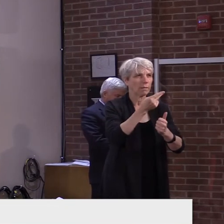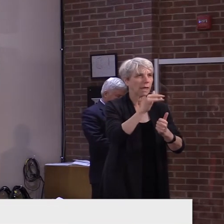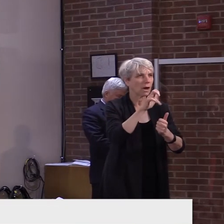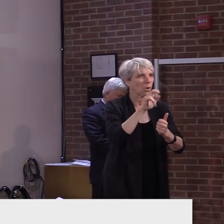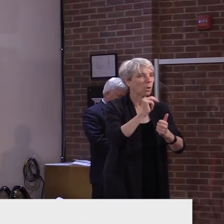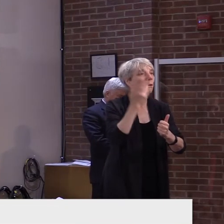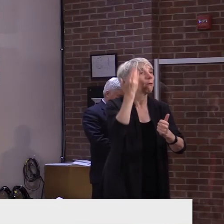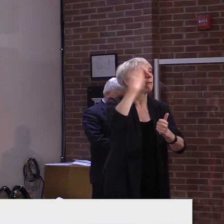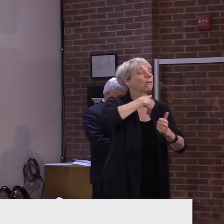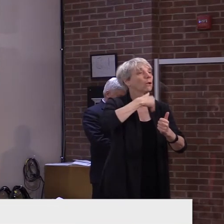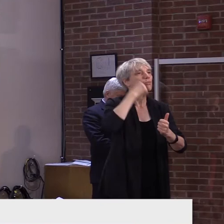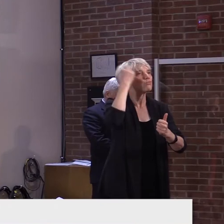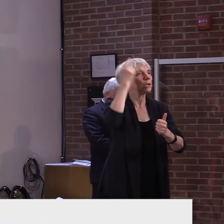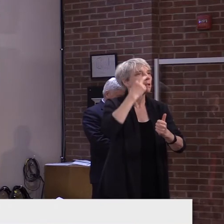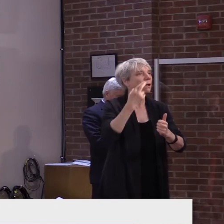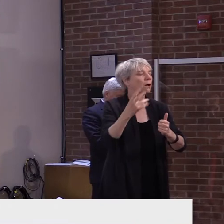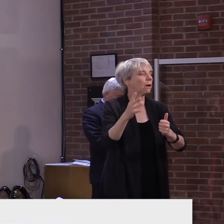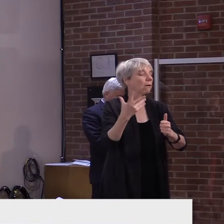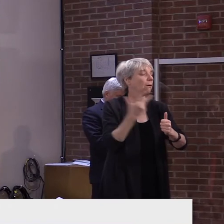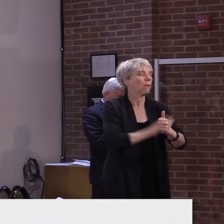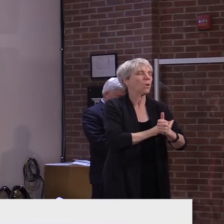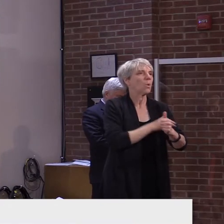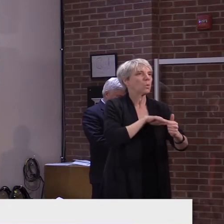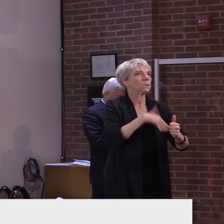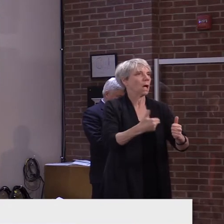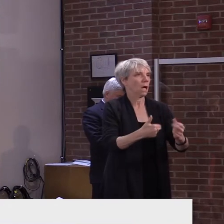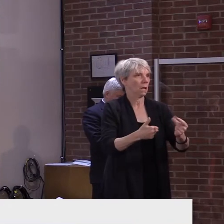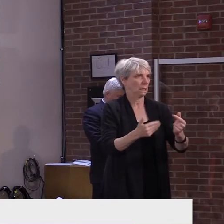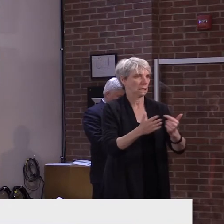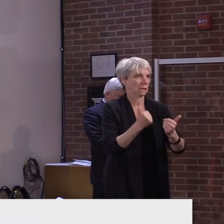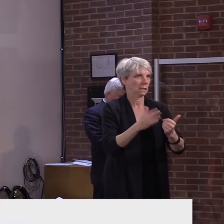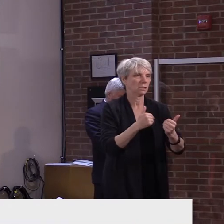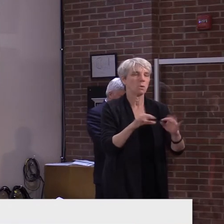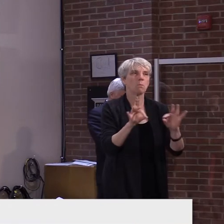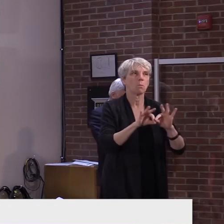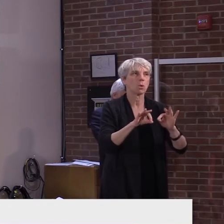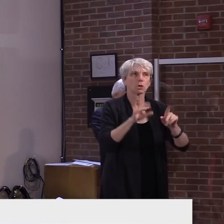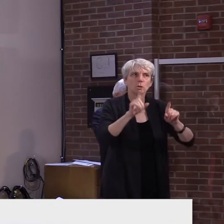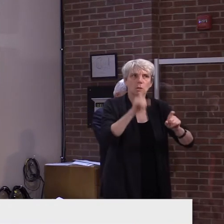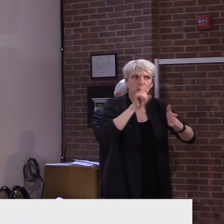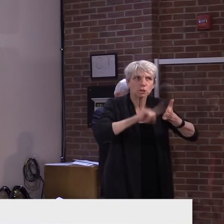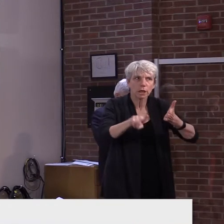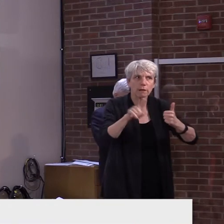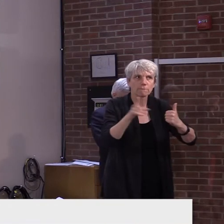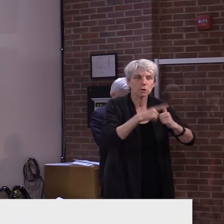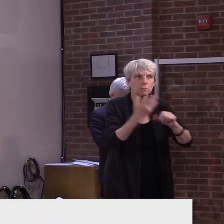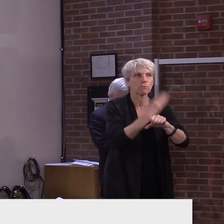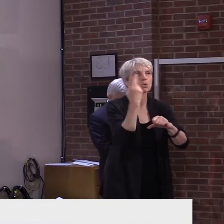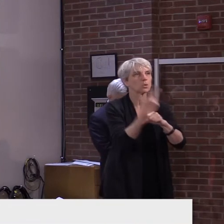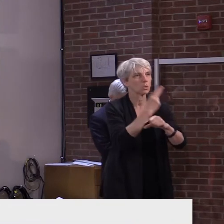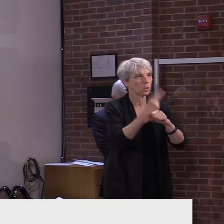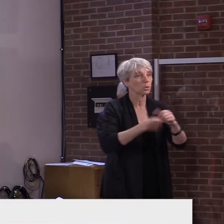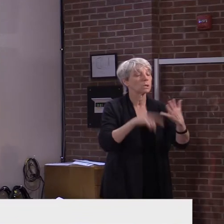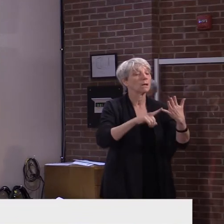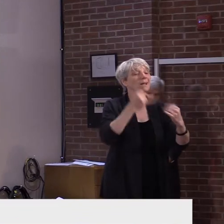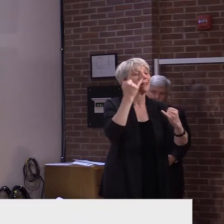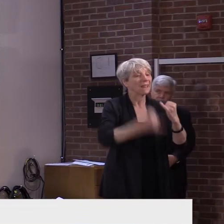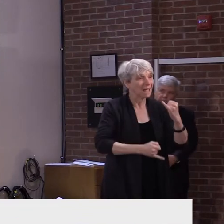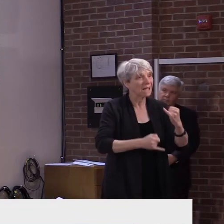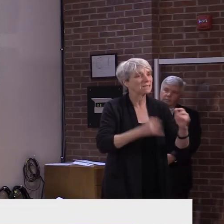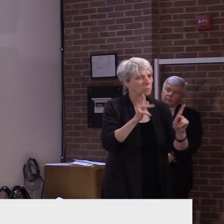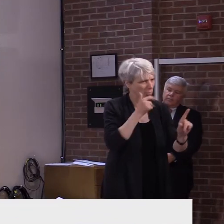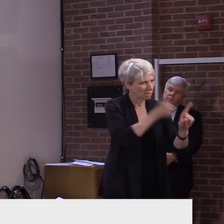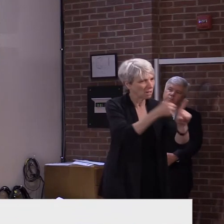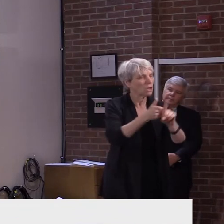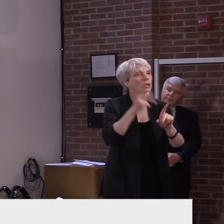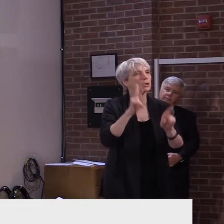increasing amount of fentanyl in our overdoses across the state. And carry naloxone or Narcan, which can reverse